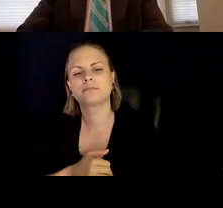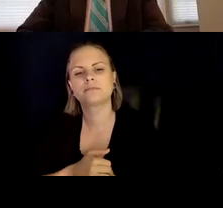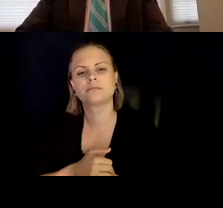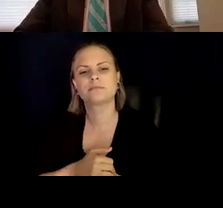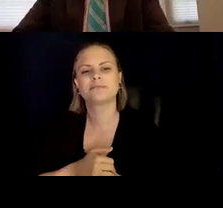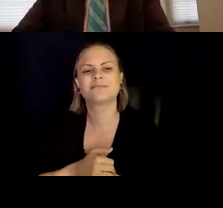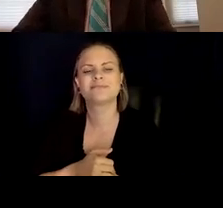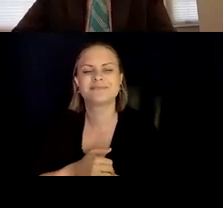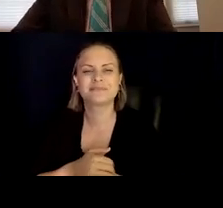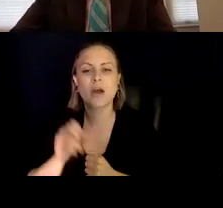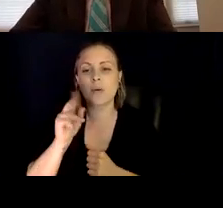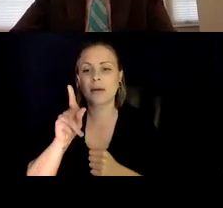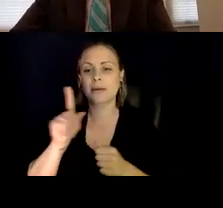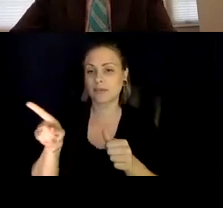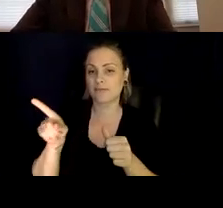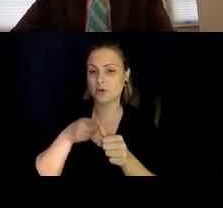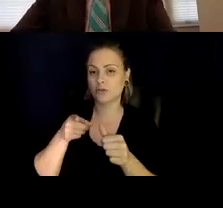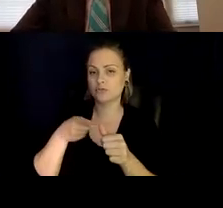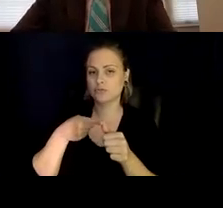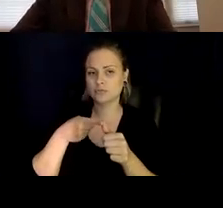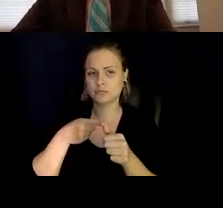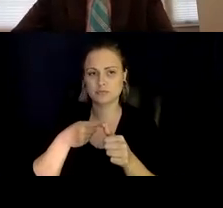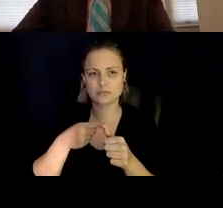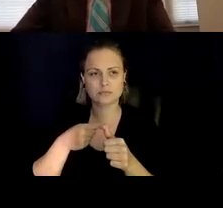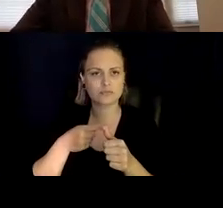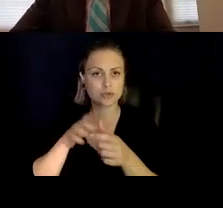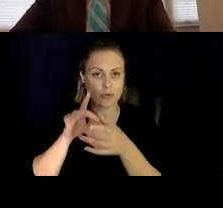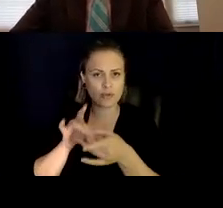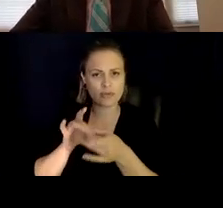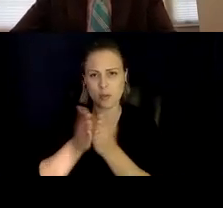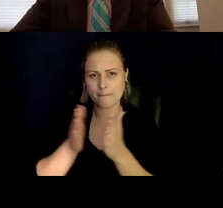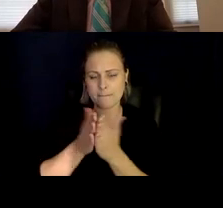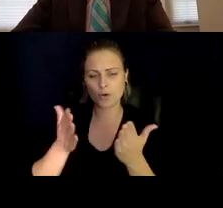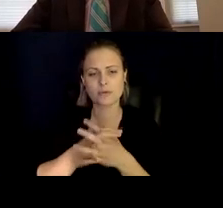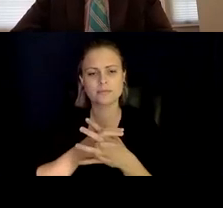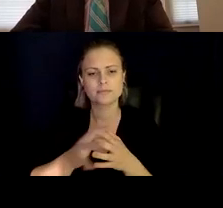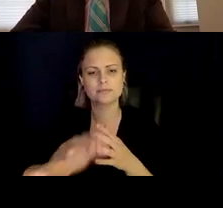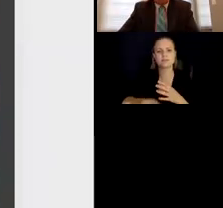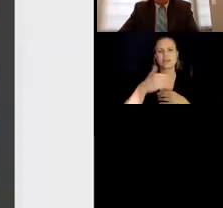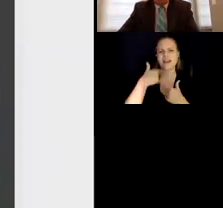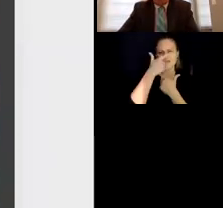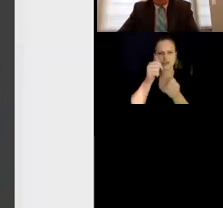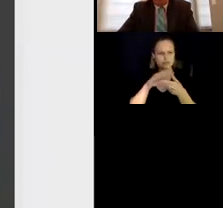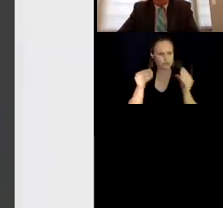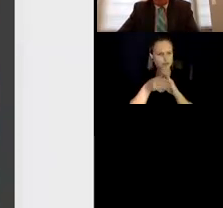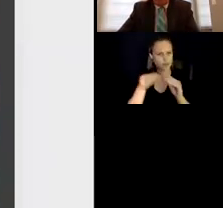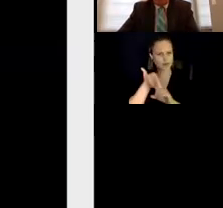Okay, first of all, as far as the book is concerned, it has an interesting story in